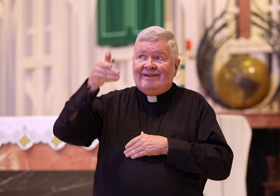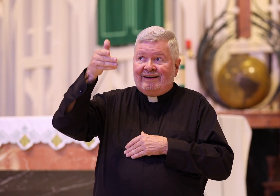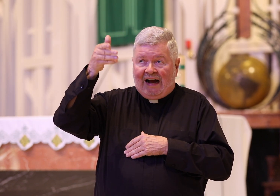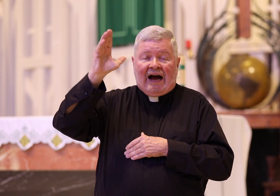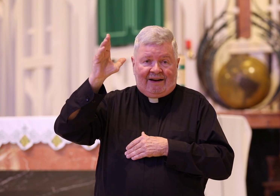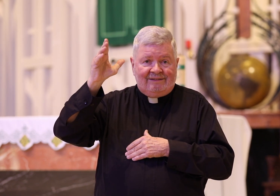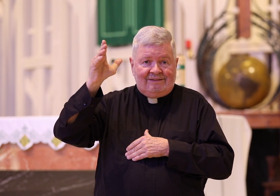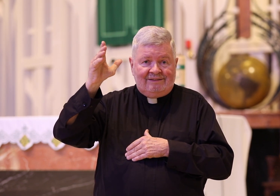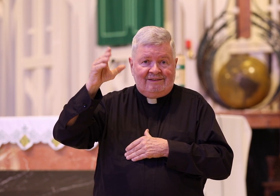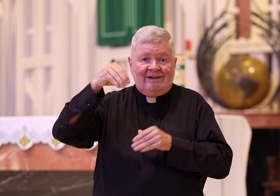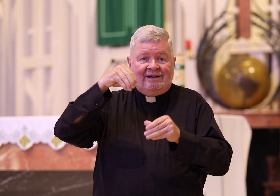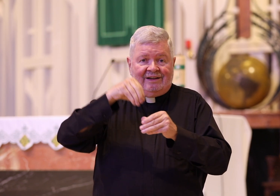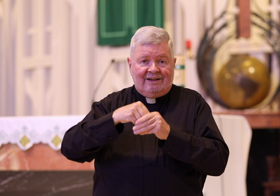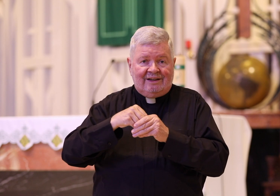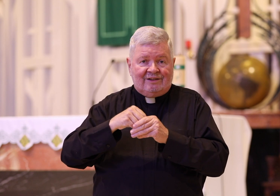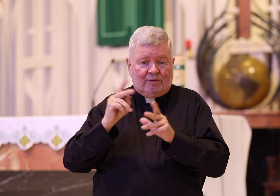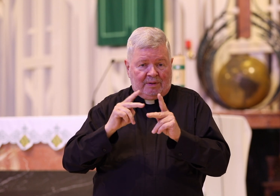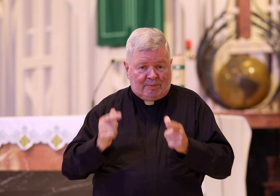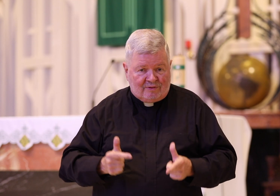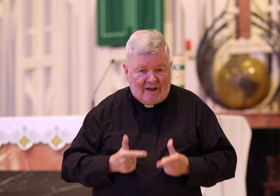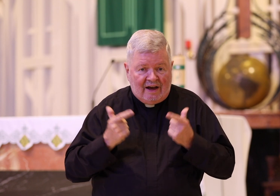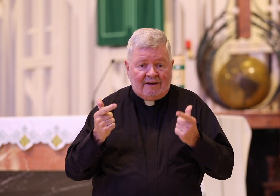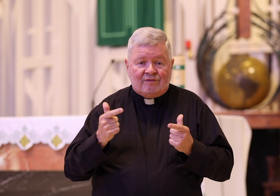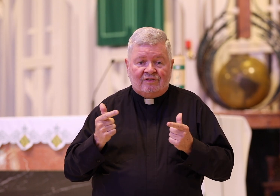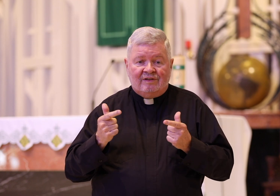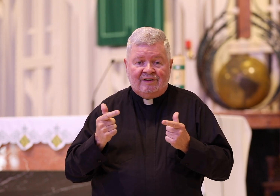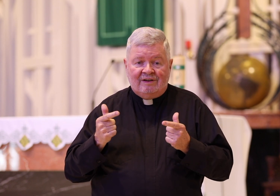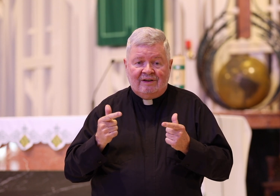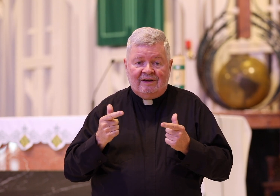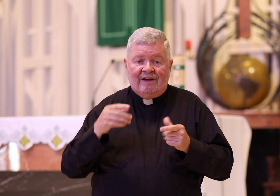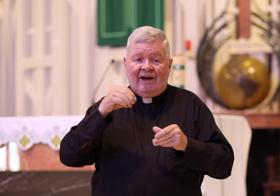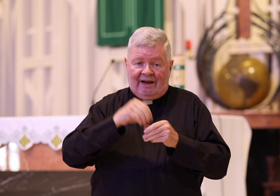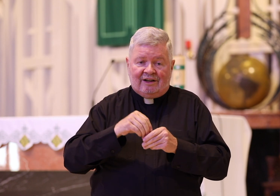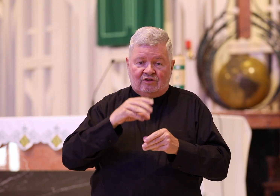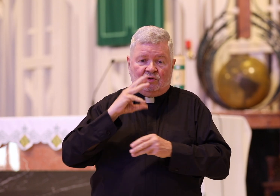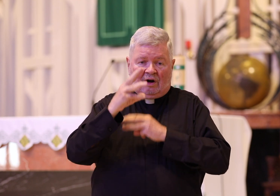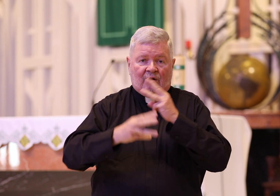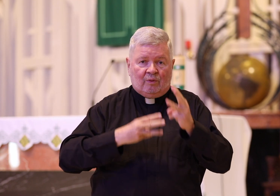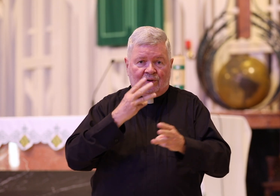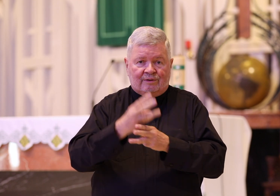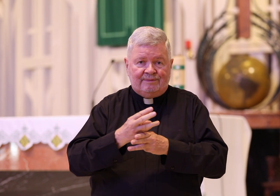God into people's lives and into our world.